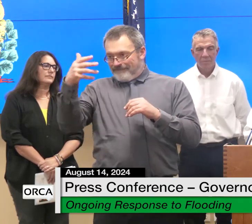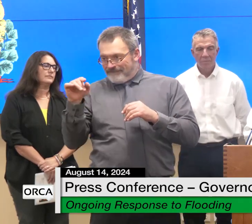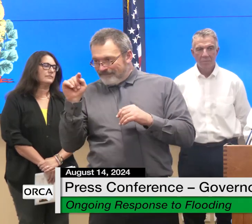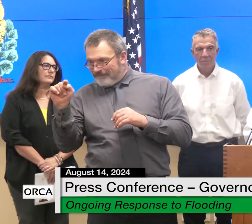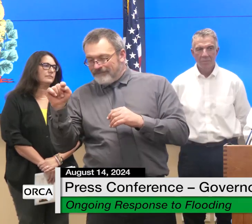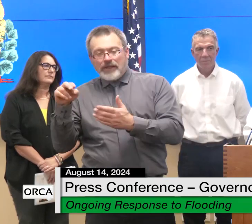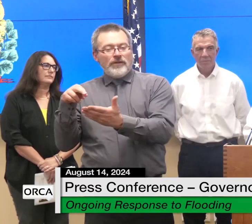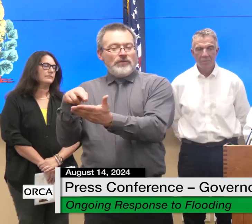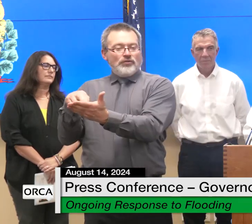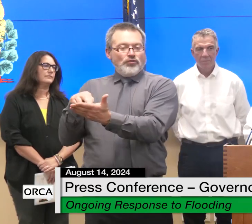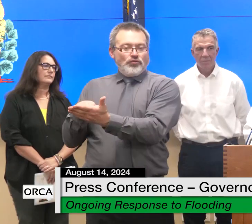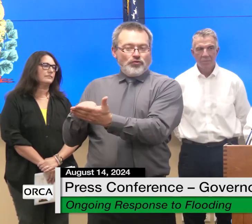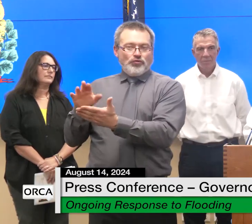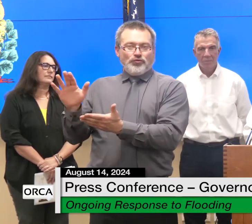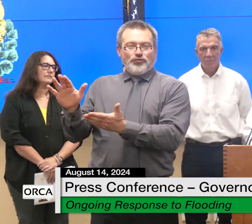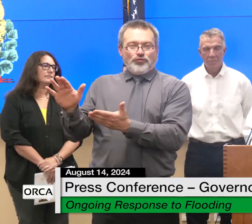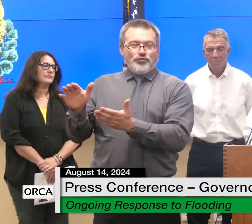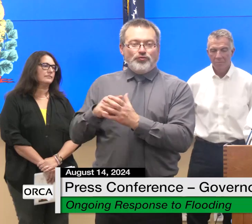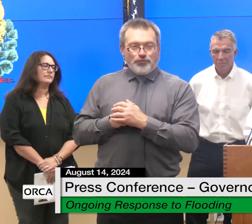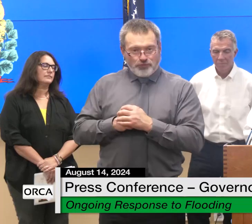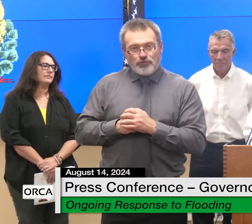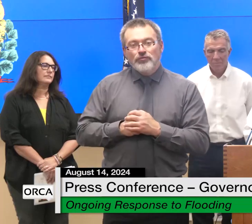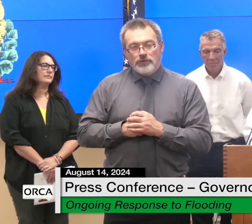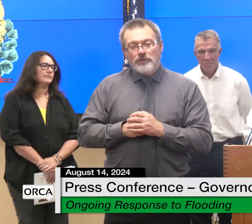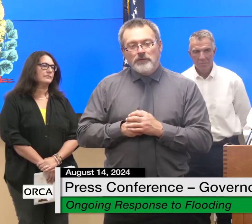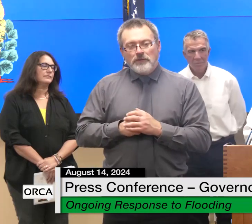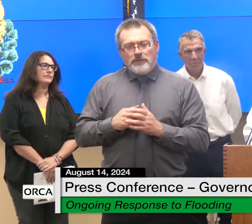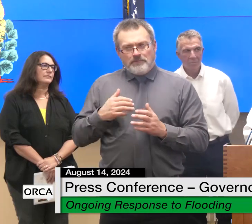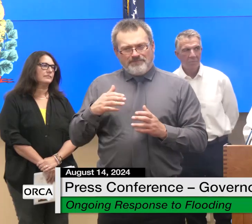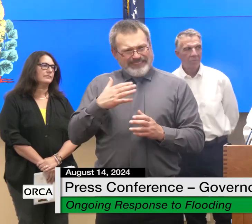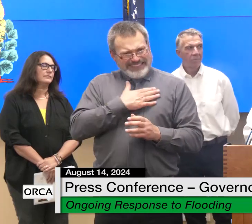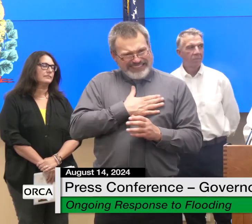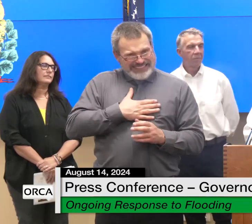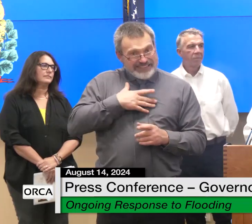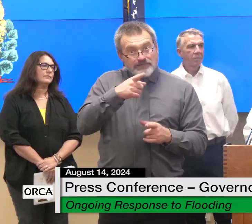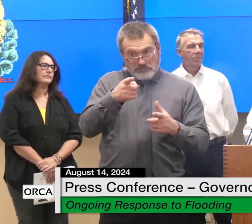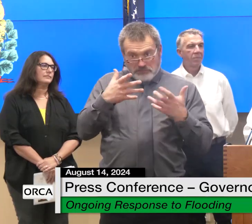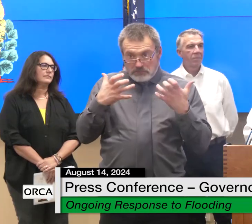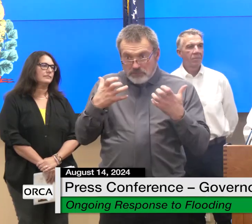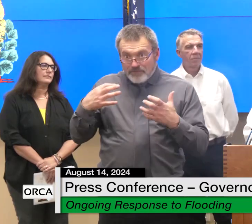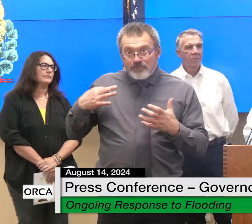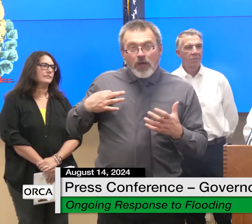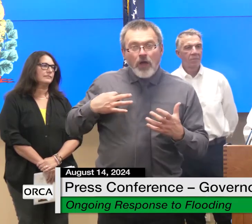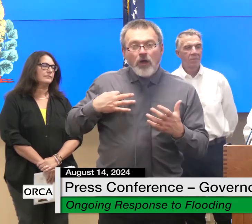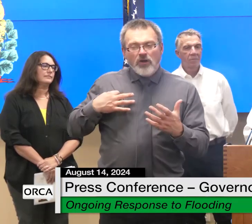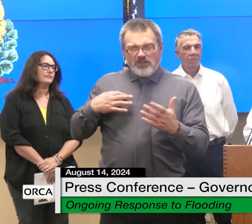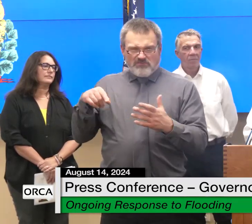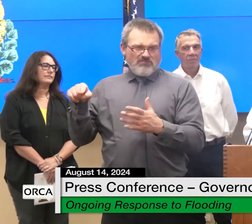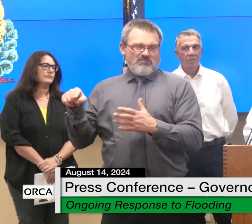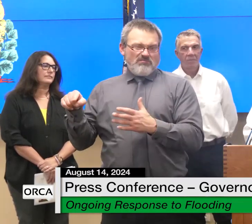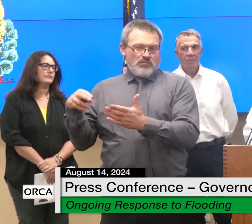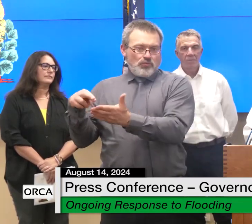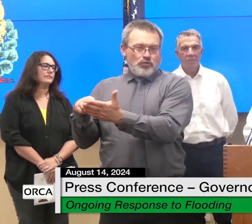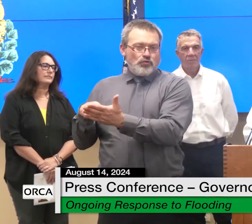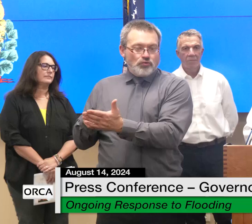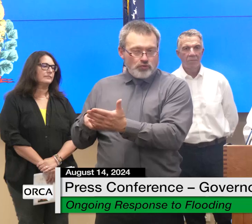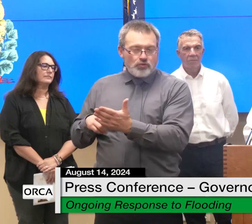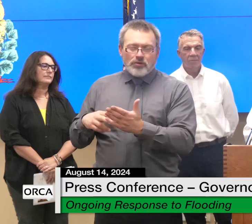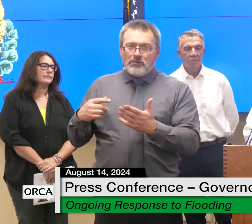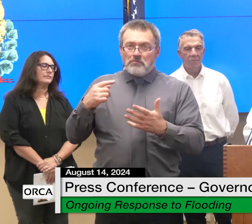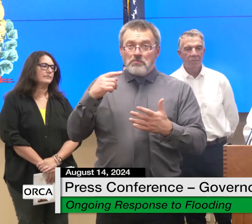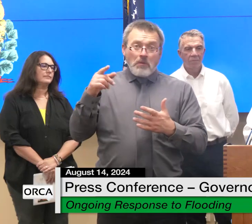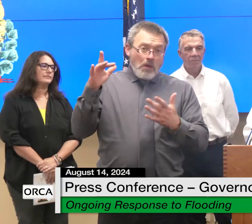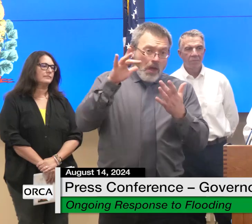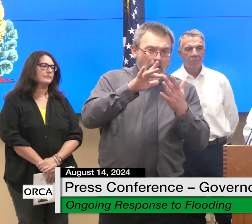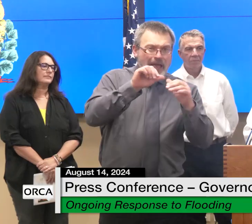volunteer. Please consider volunteering here or through one of the long-term recovery groups. And if